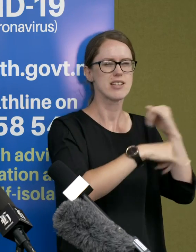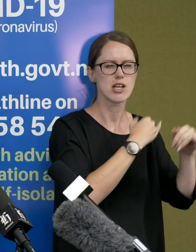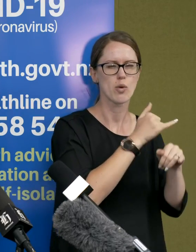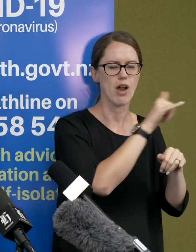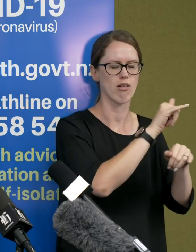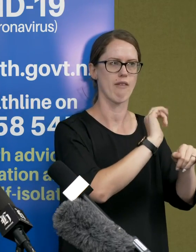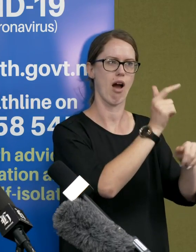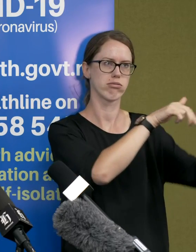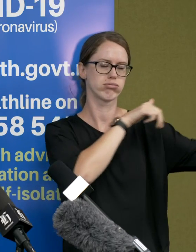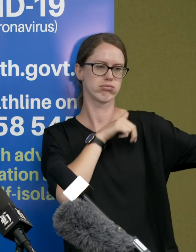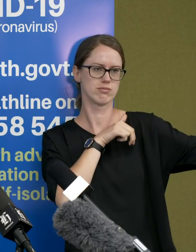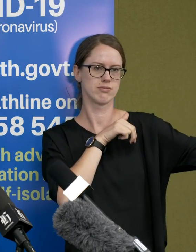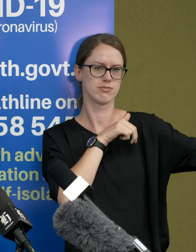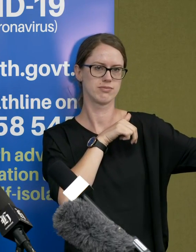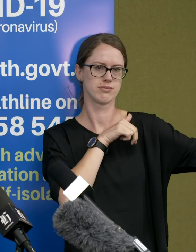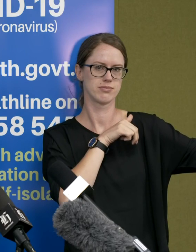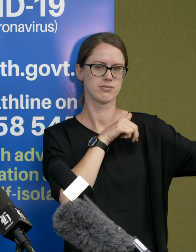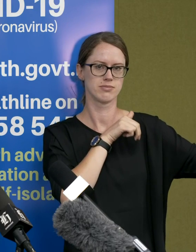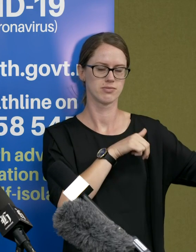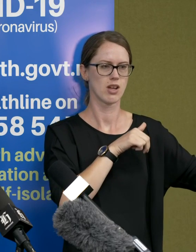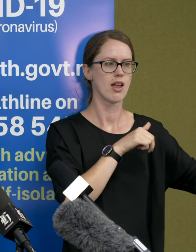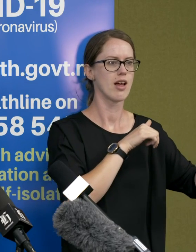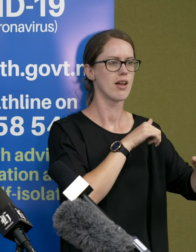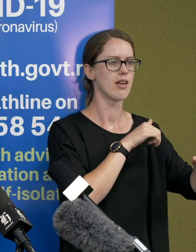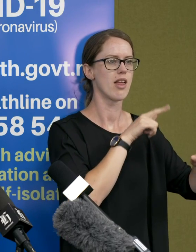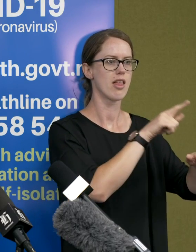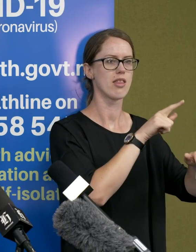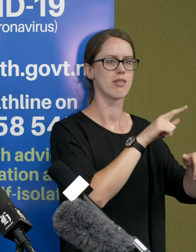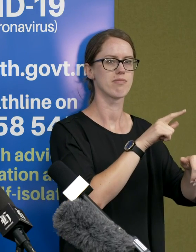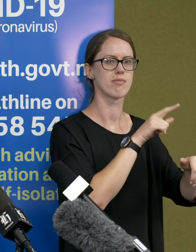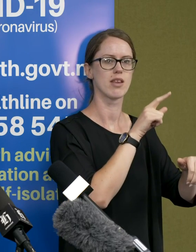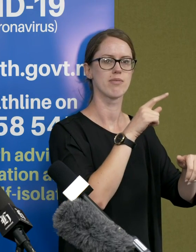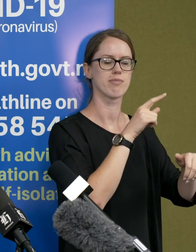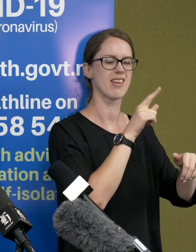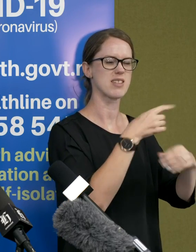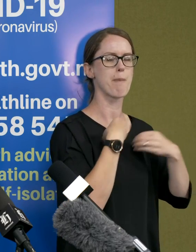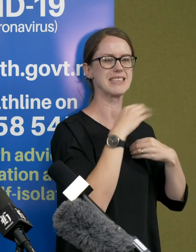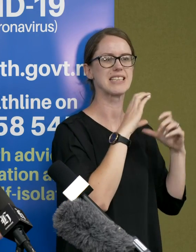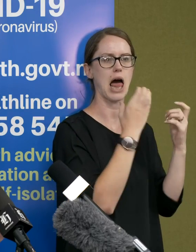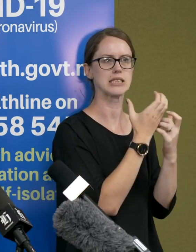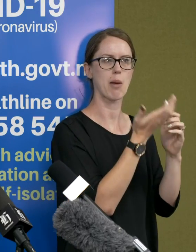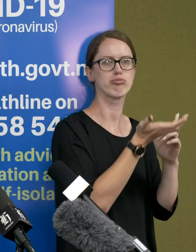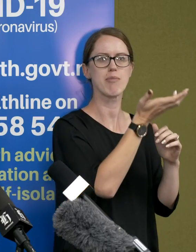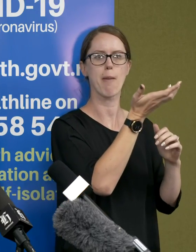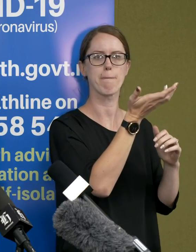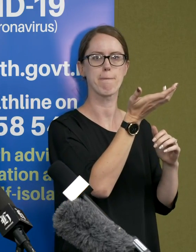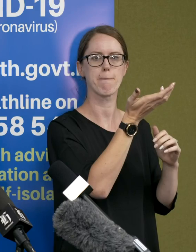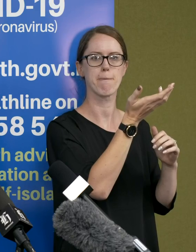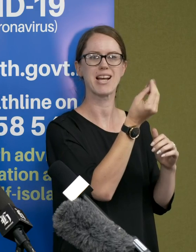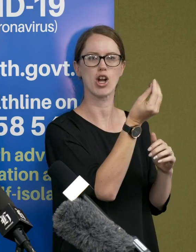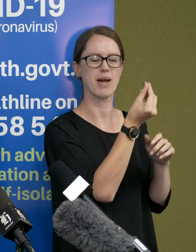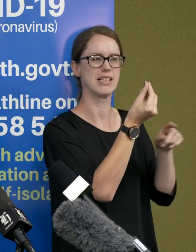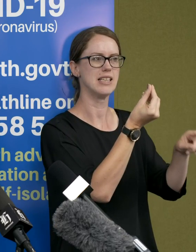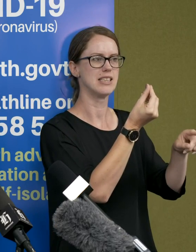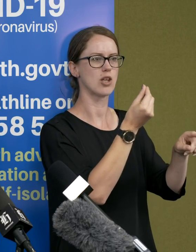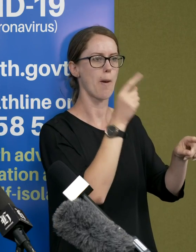international flight, the 2 seats are in business class and premium economy, so people in economy class are